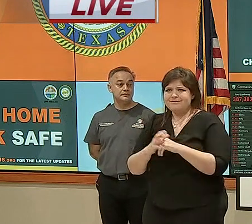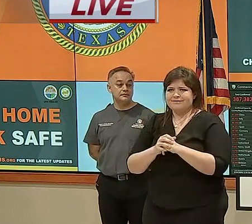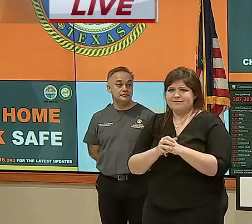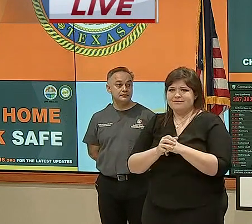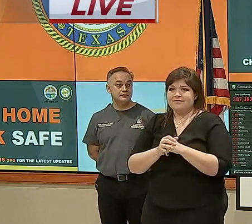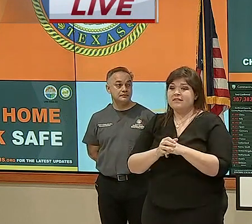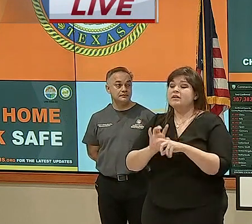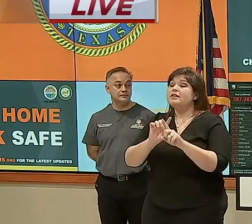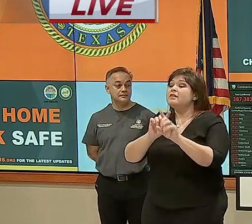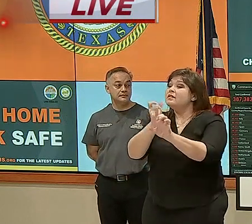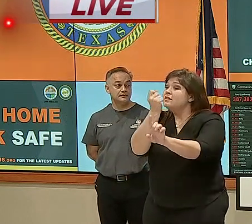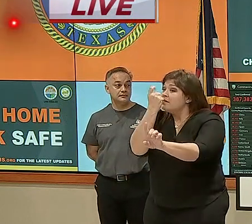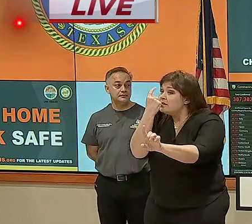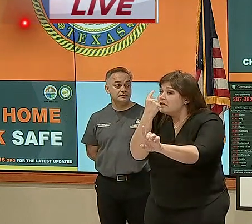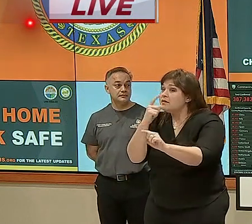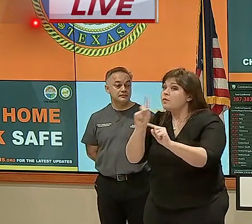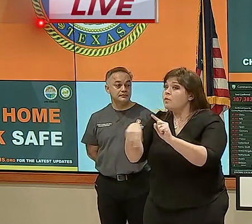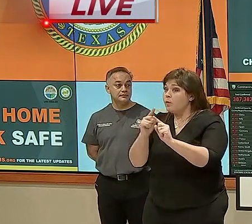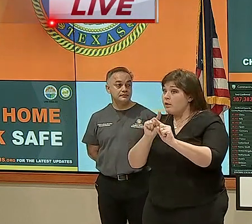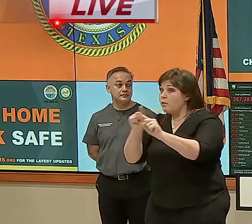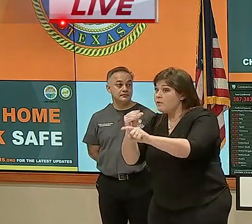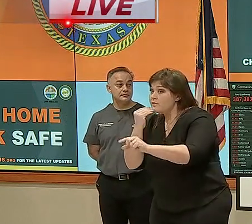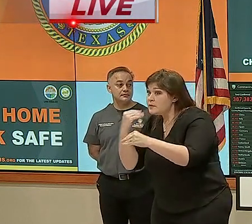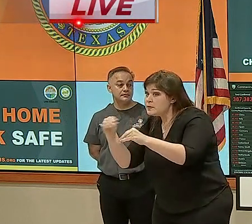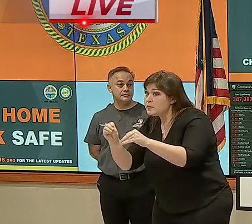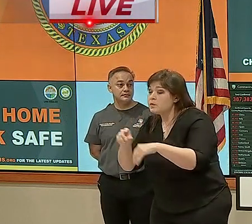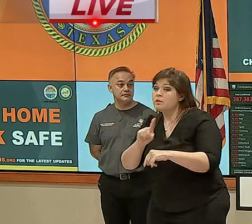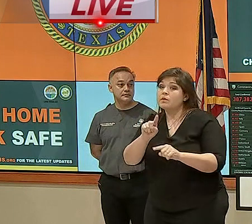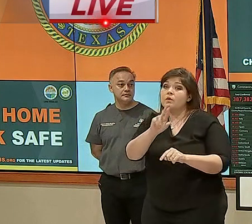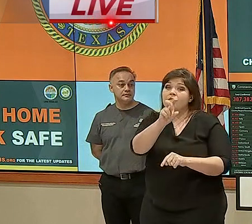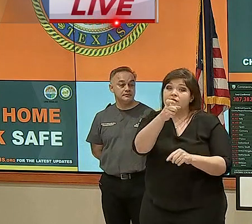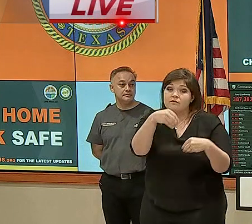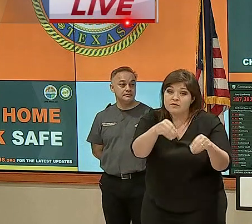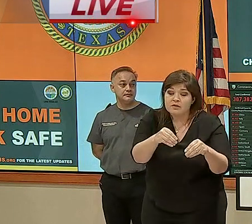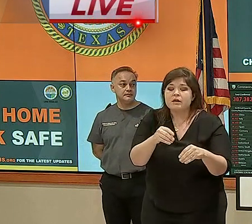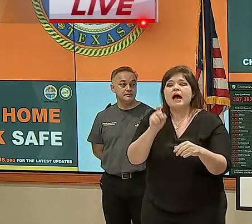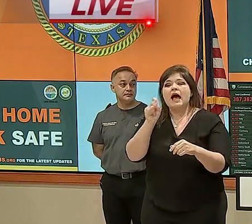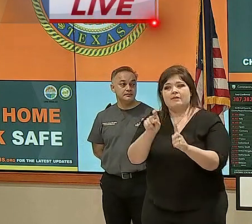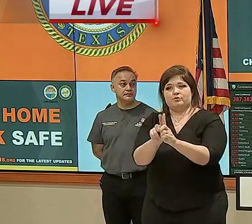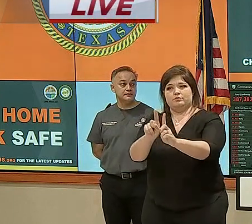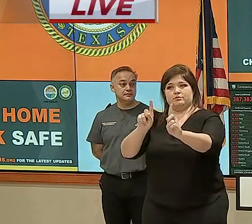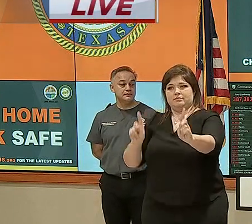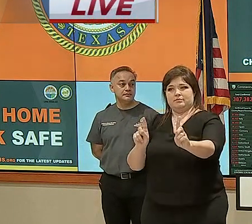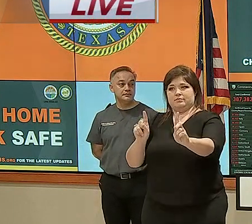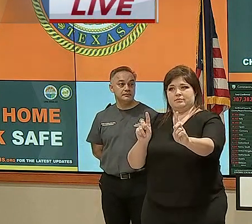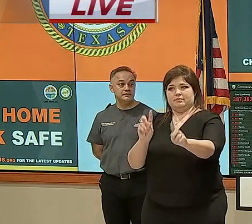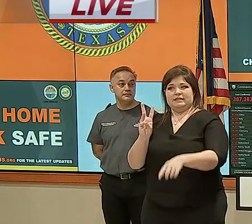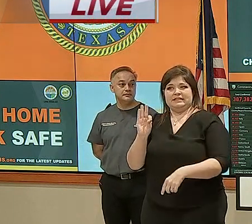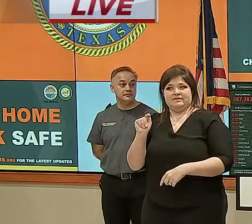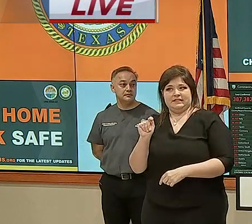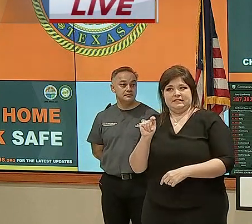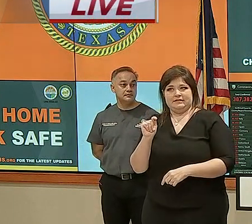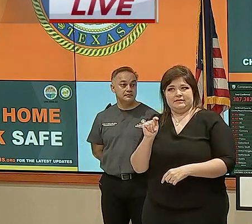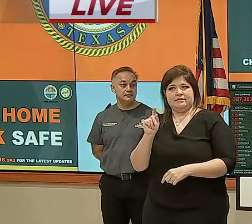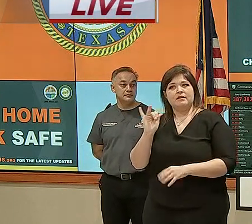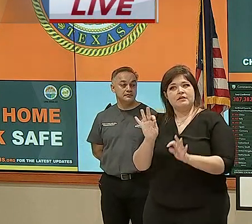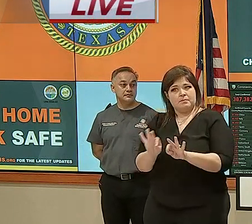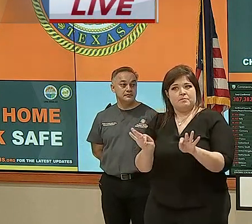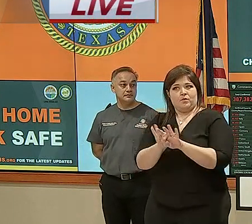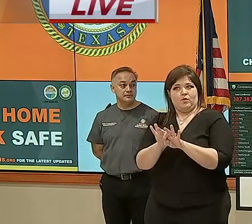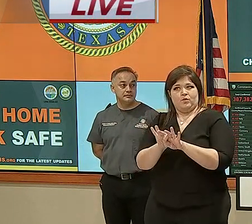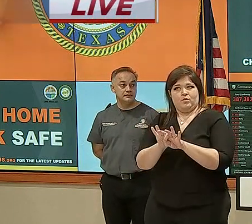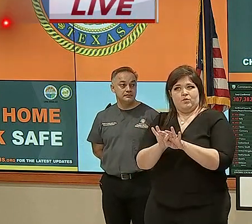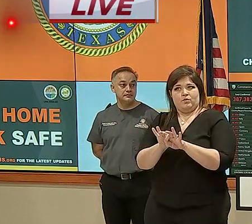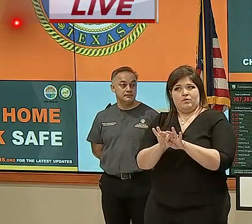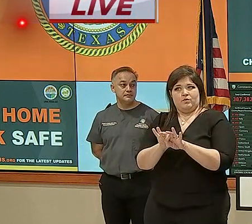in social distancing because that still becomes very important. Otherwise, we are defeating the very purpose that we are